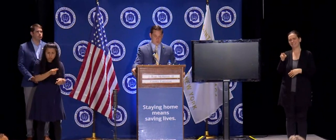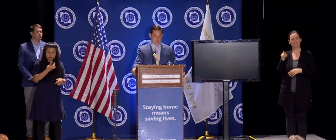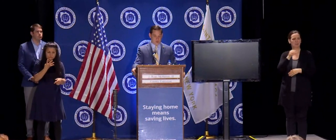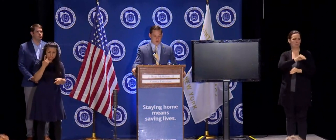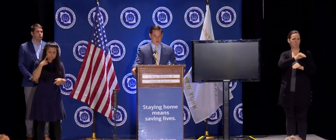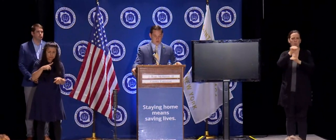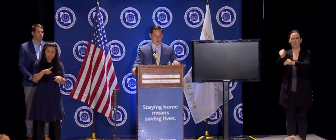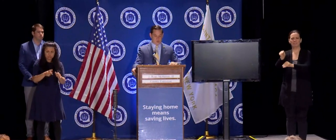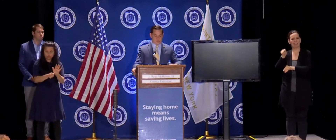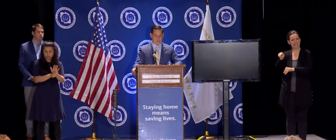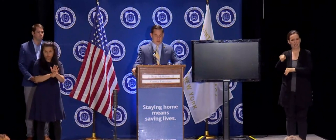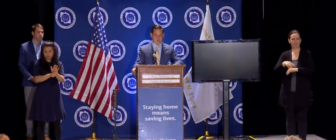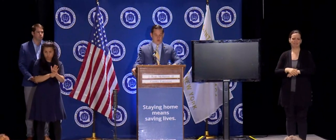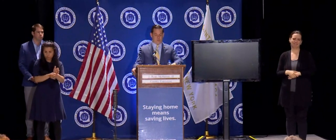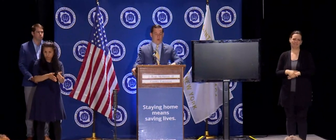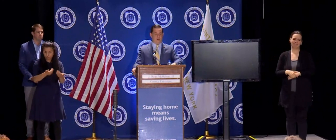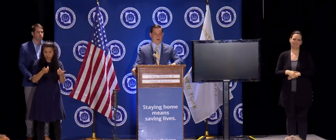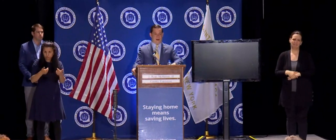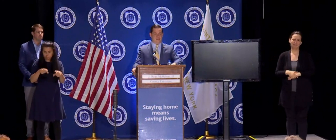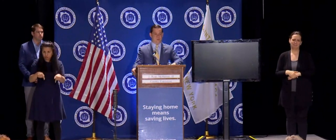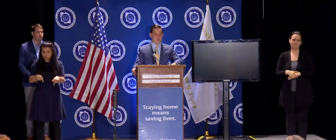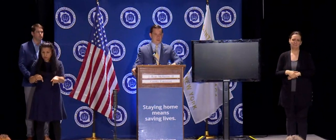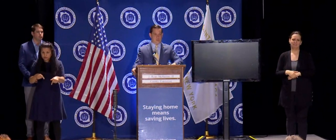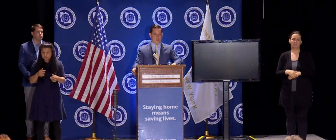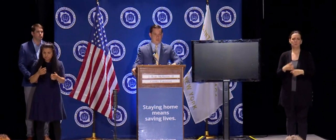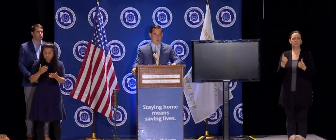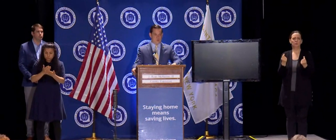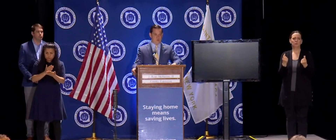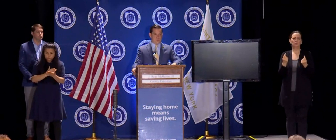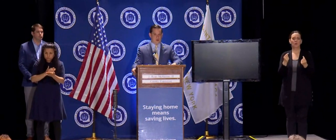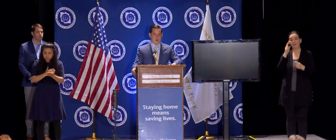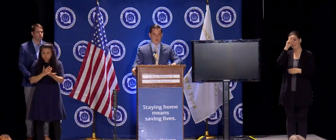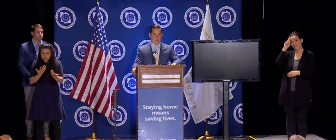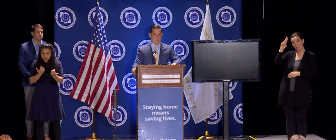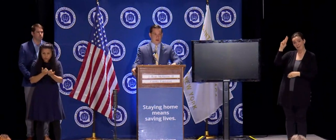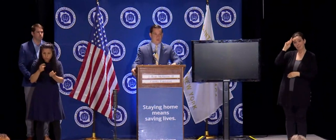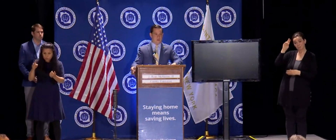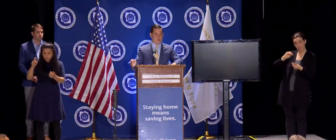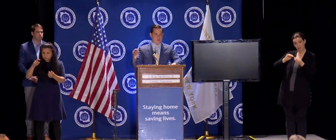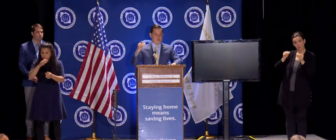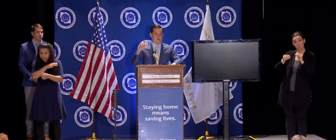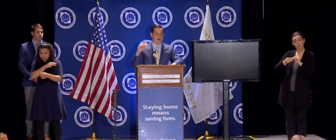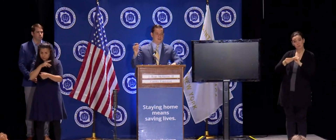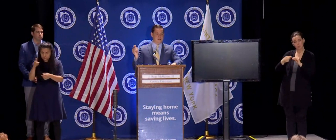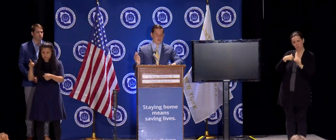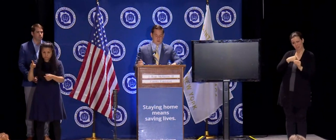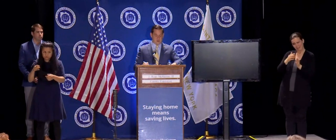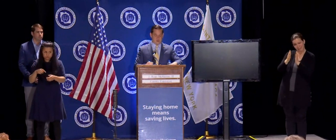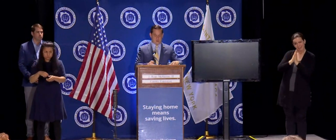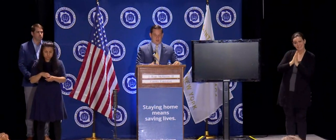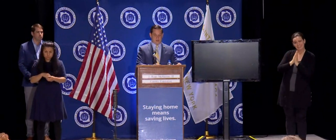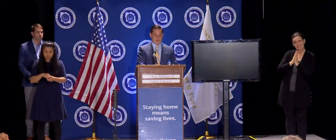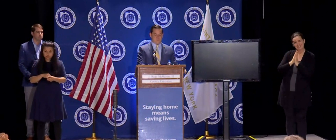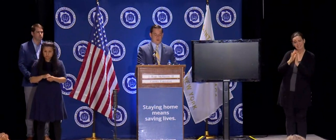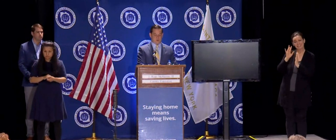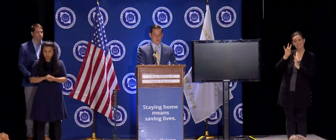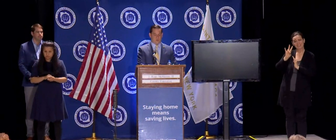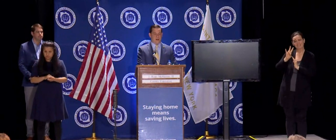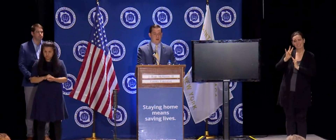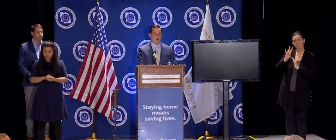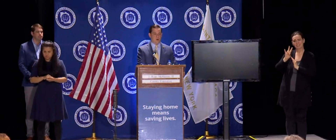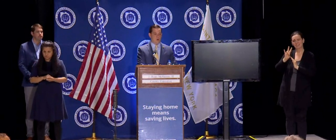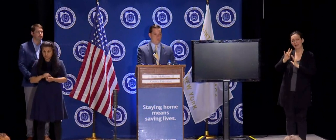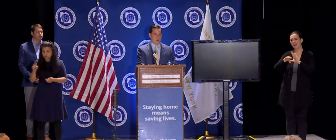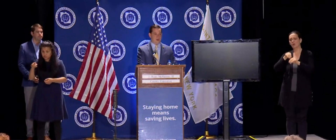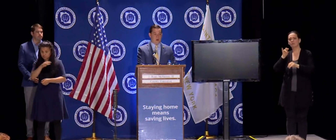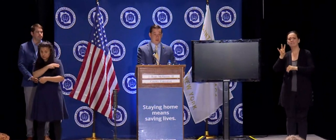do, to Andrew's point about hospitalization numbers earlier, about your 7 out of 7, these individuals who are